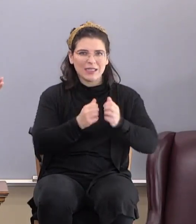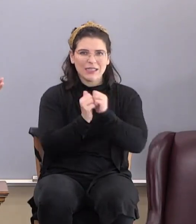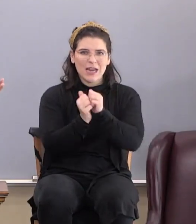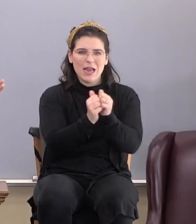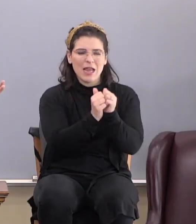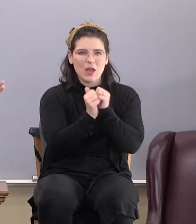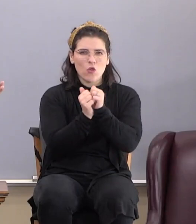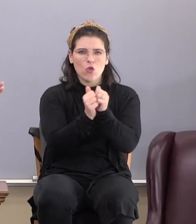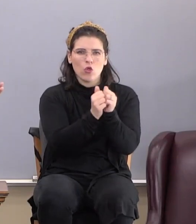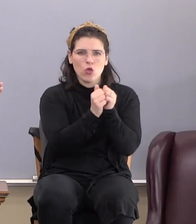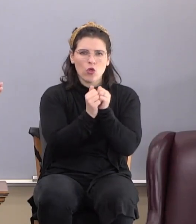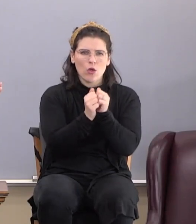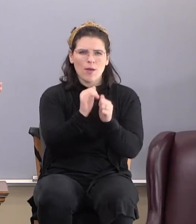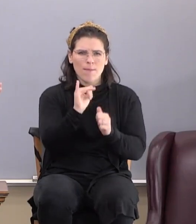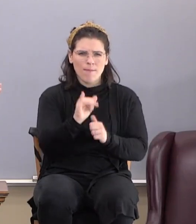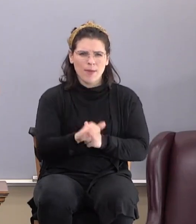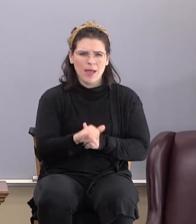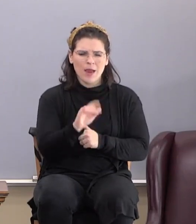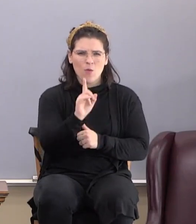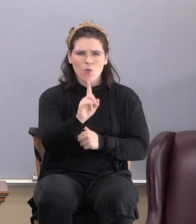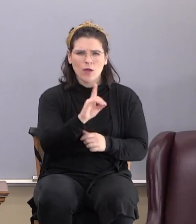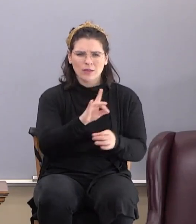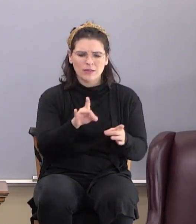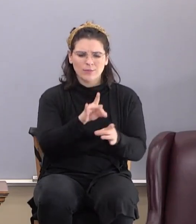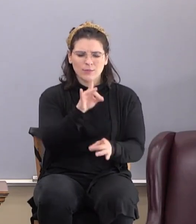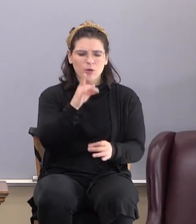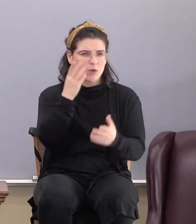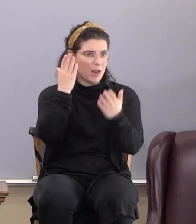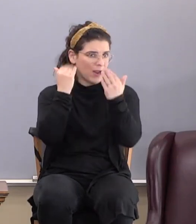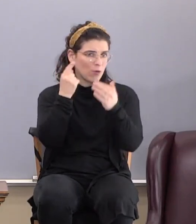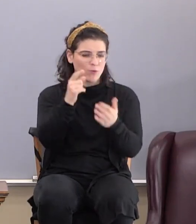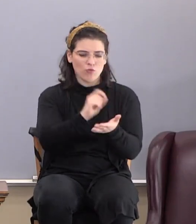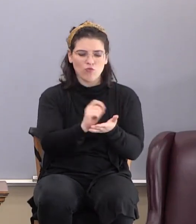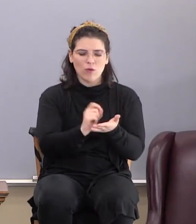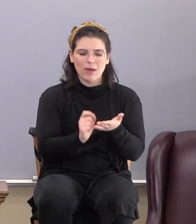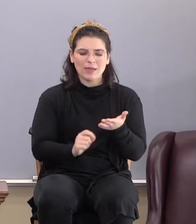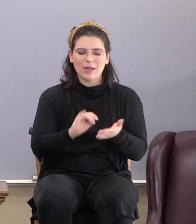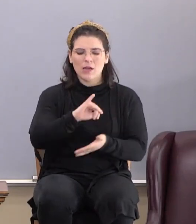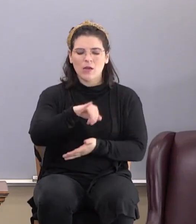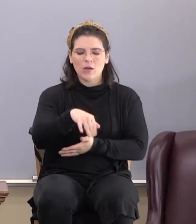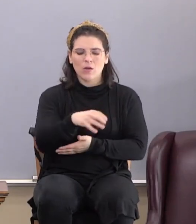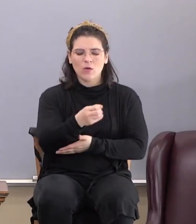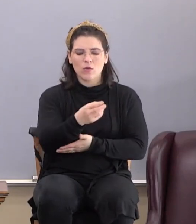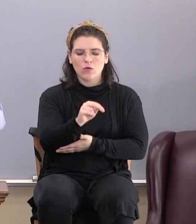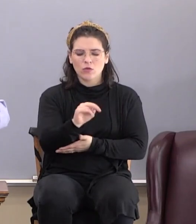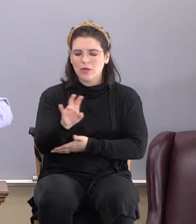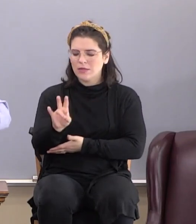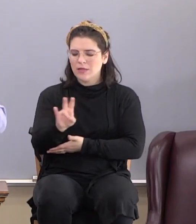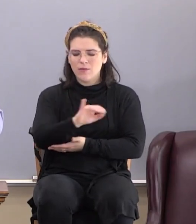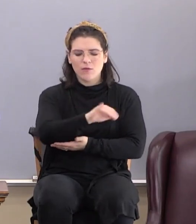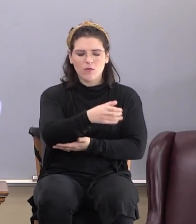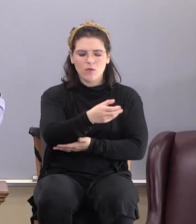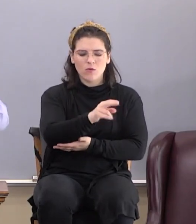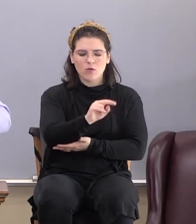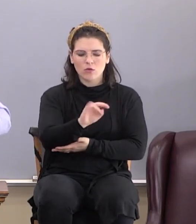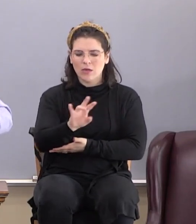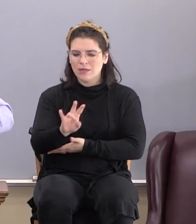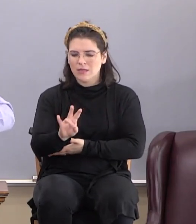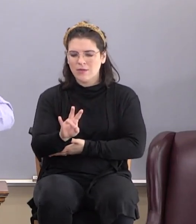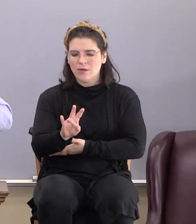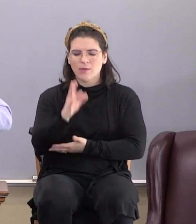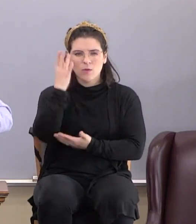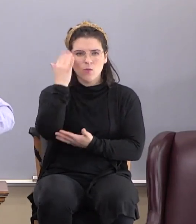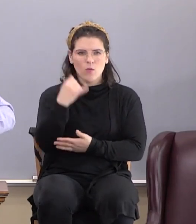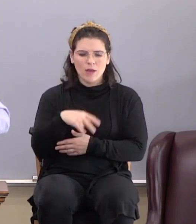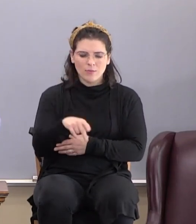together by one Spirit, I hope you write down John chapter 7. Why is Paul using